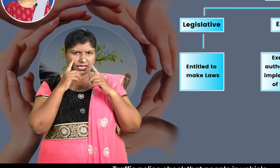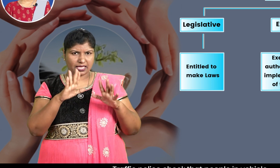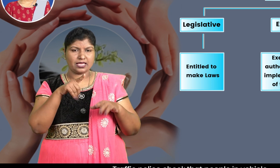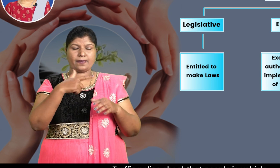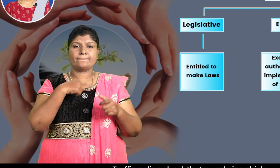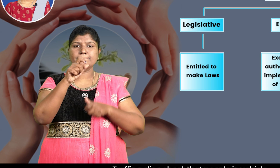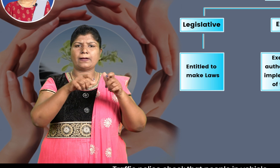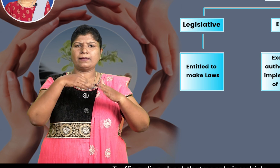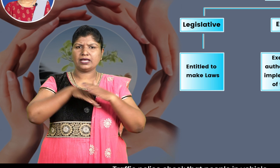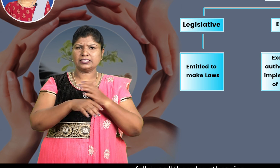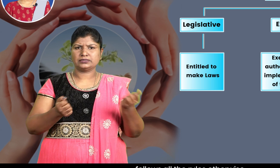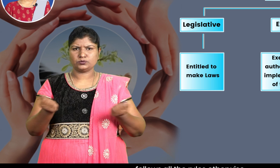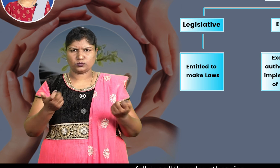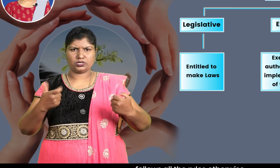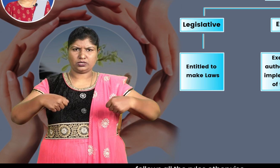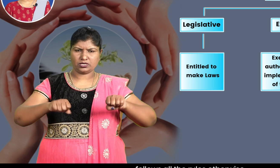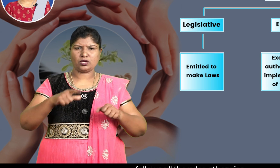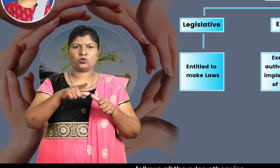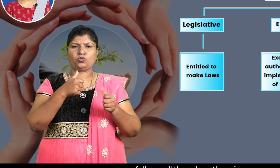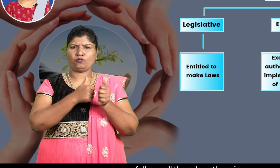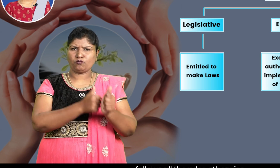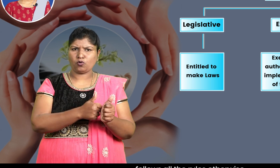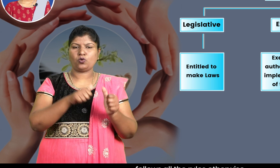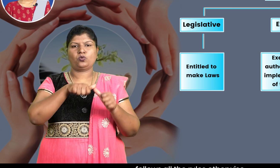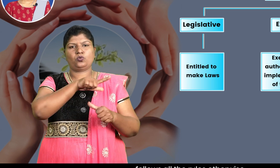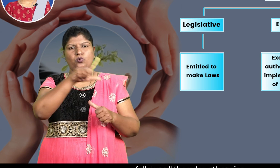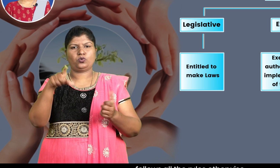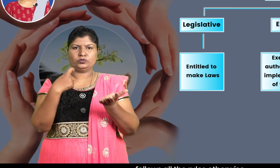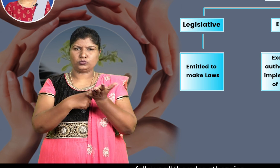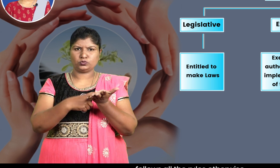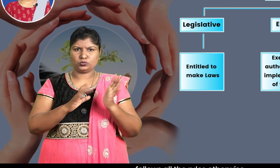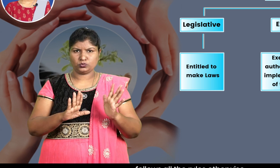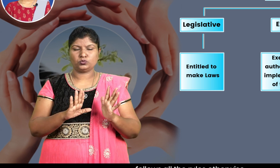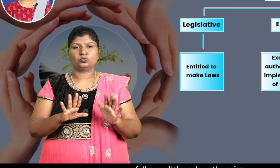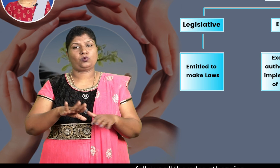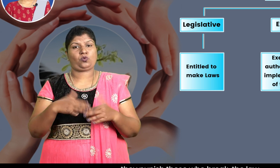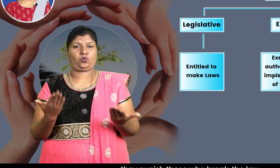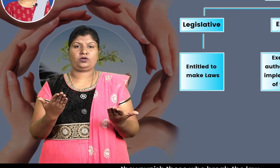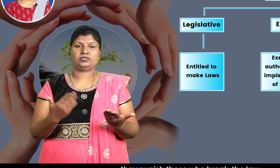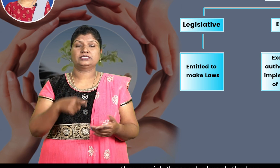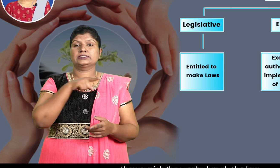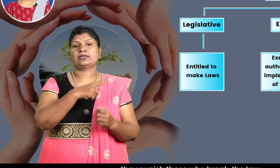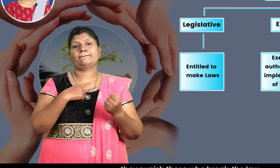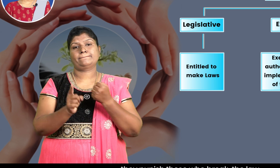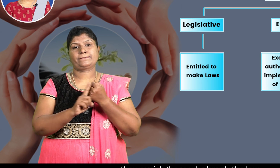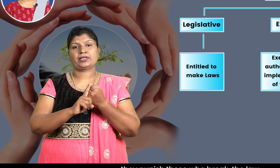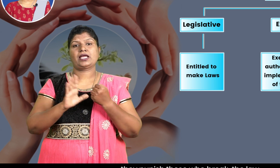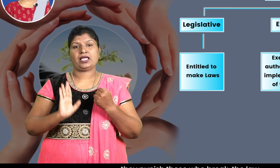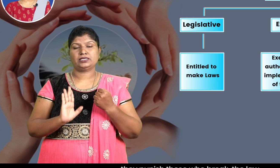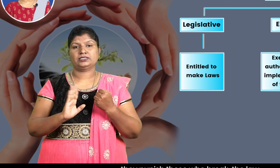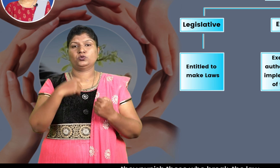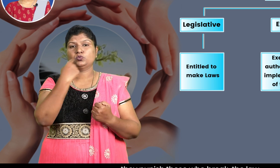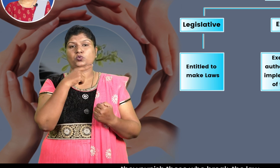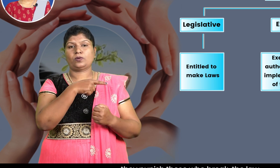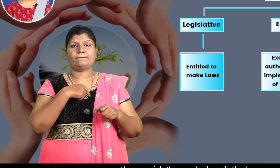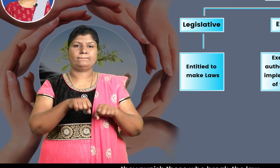vehicle follows all the rules, otherwise they punish those who break the